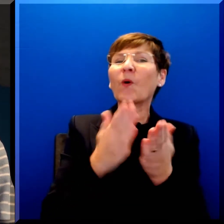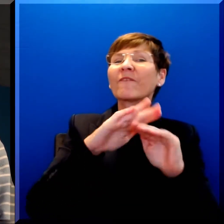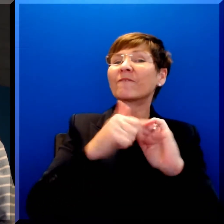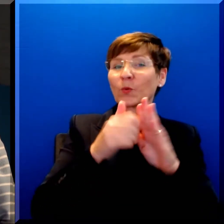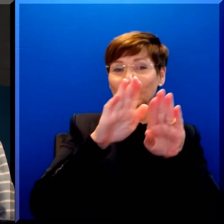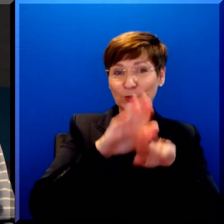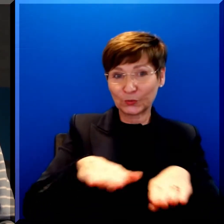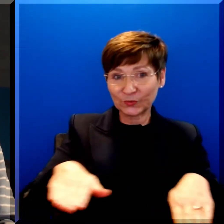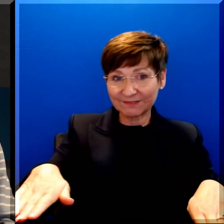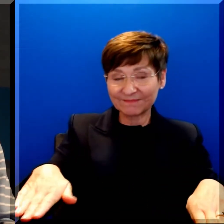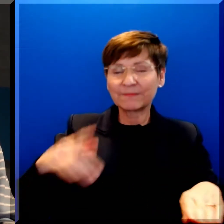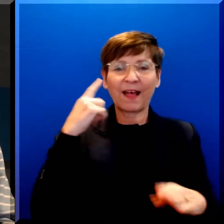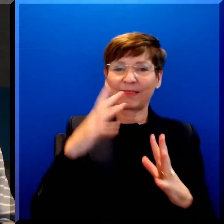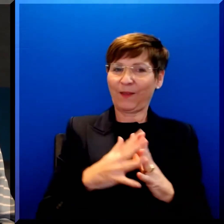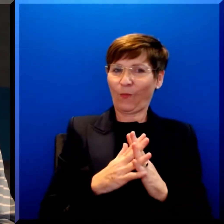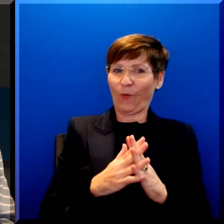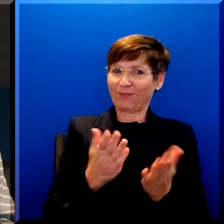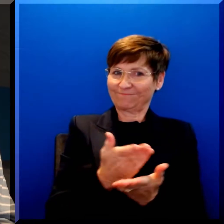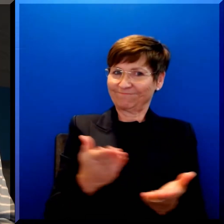for all of us.